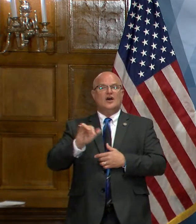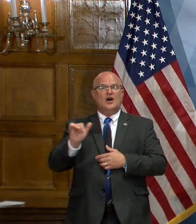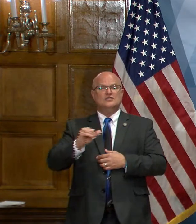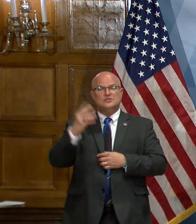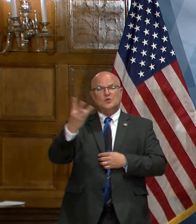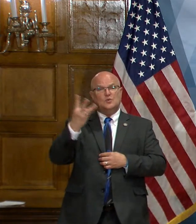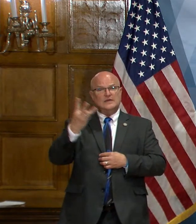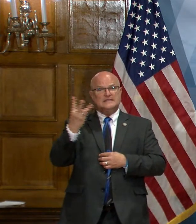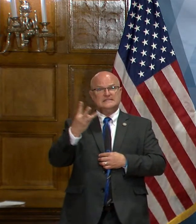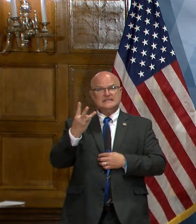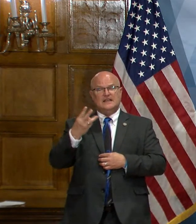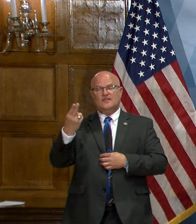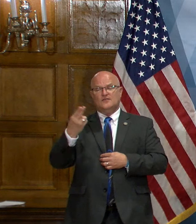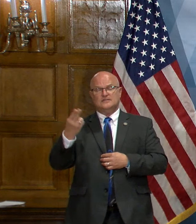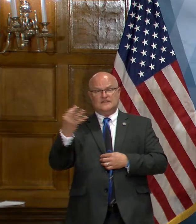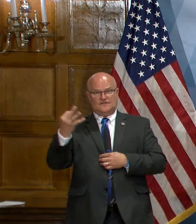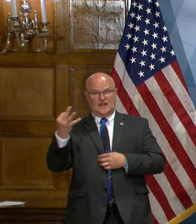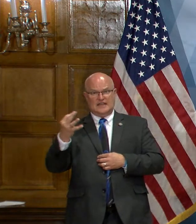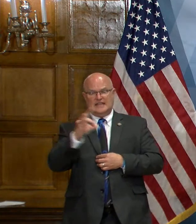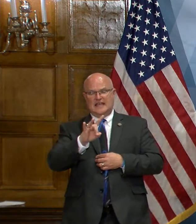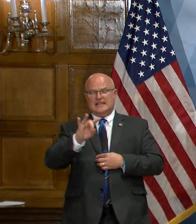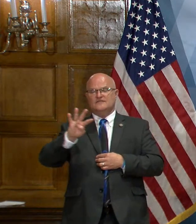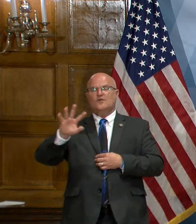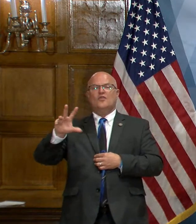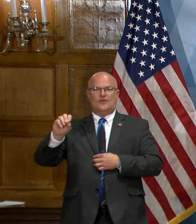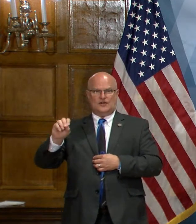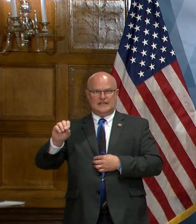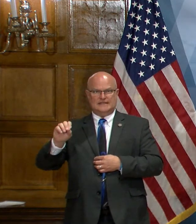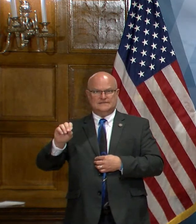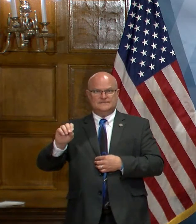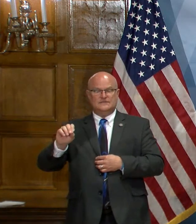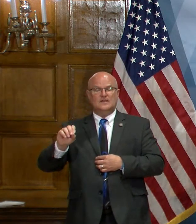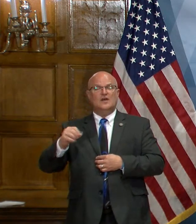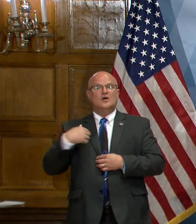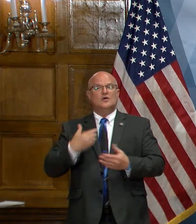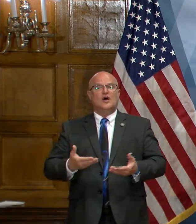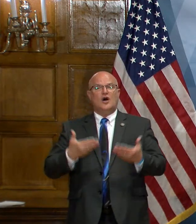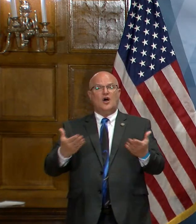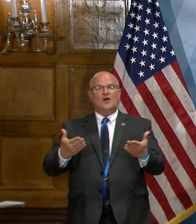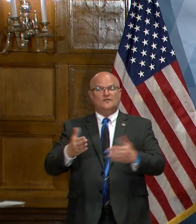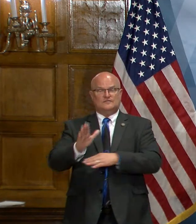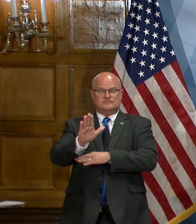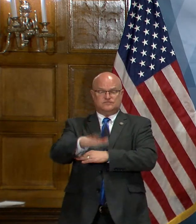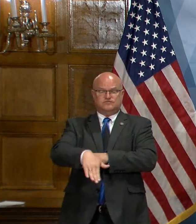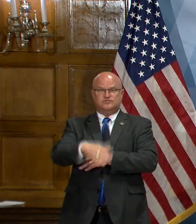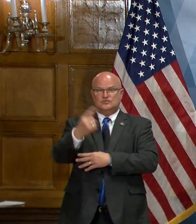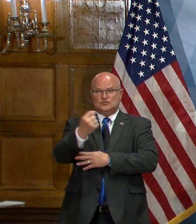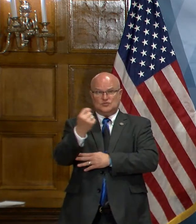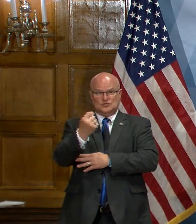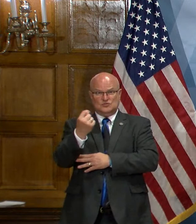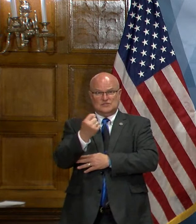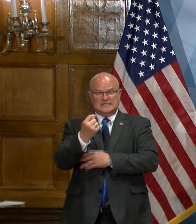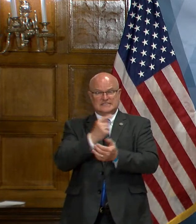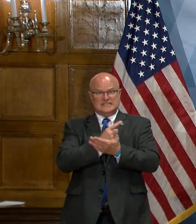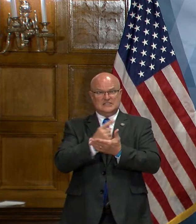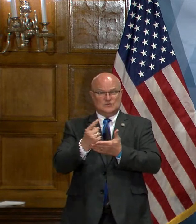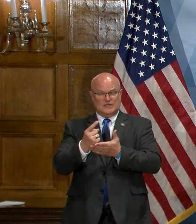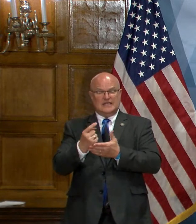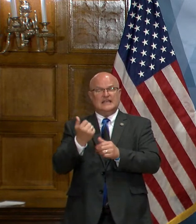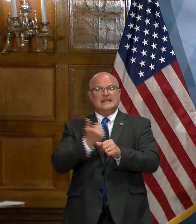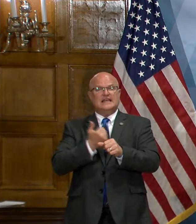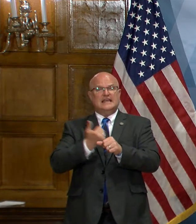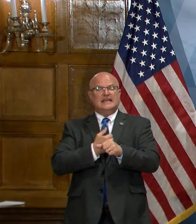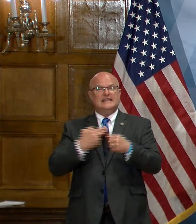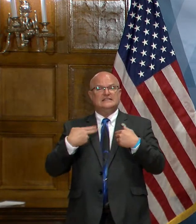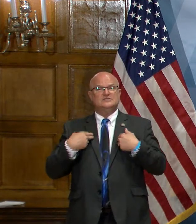on Wednesday, Thursday, and Friday from 8 to 4:30. But we do offer late hours on Tuesdays each week in each local